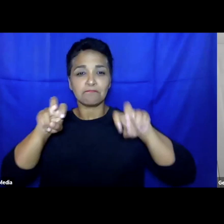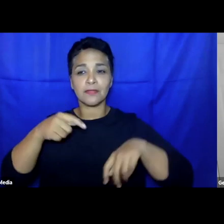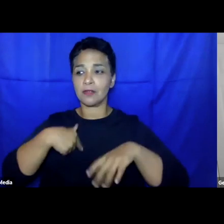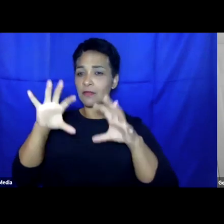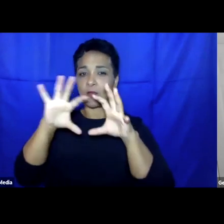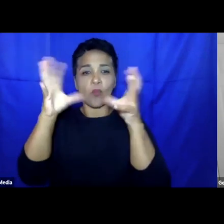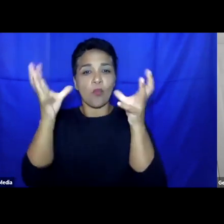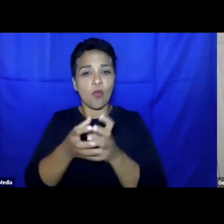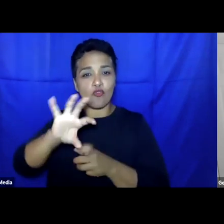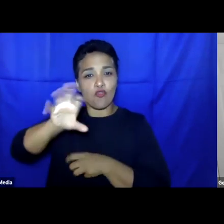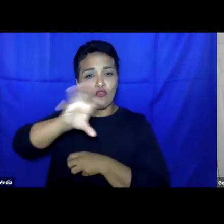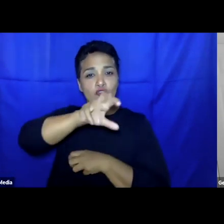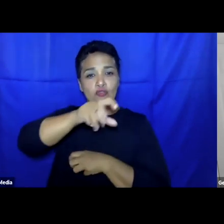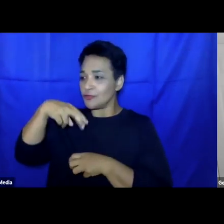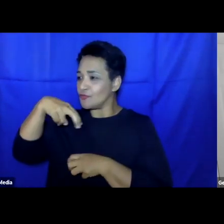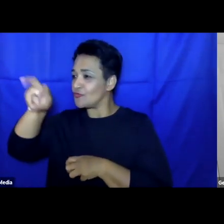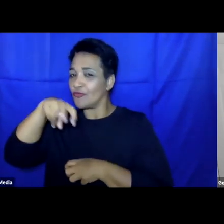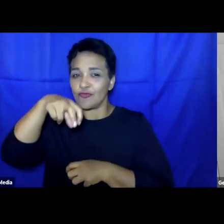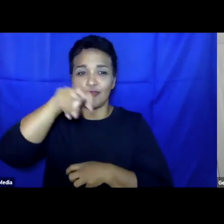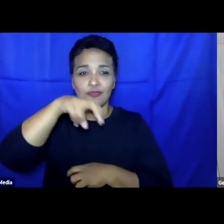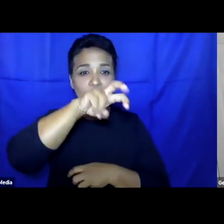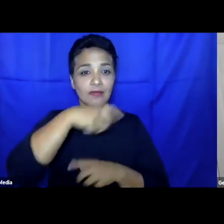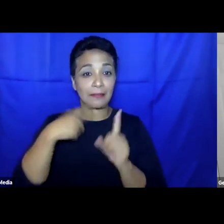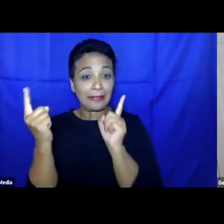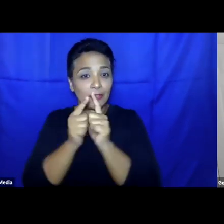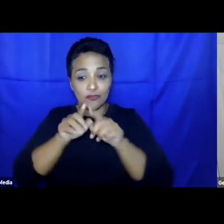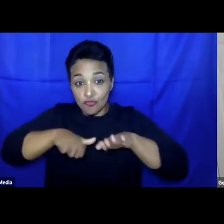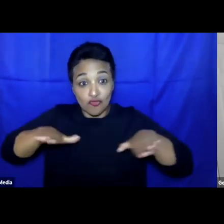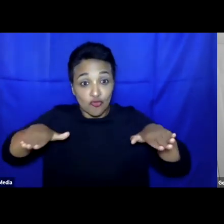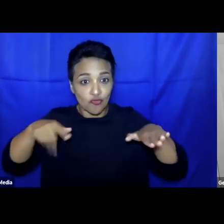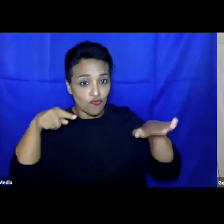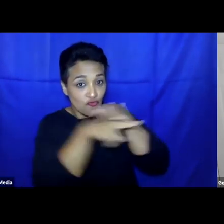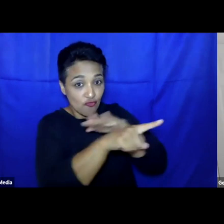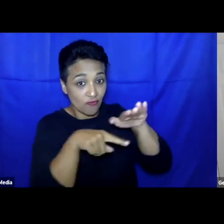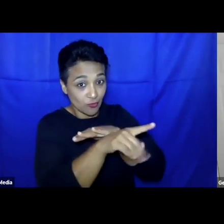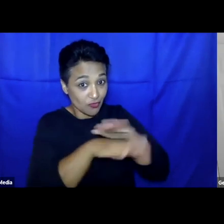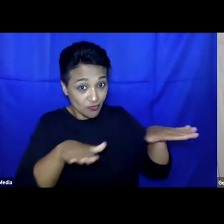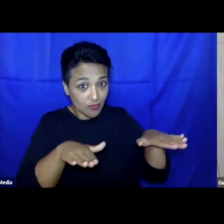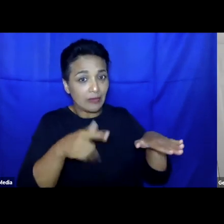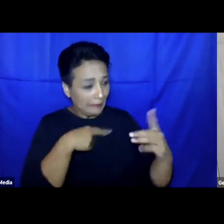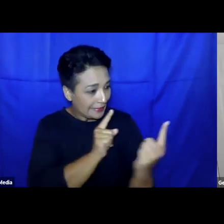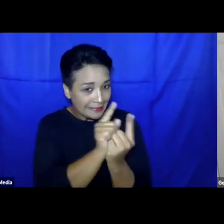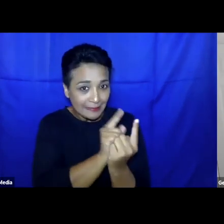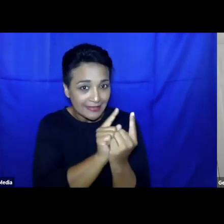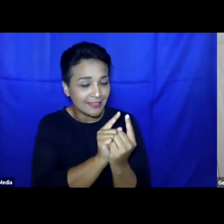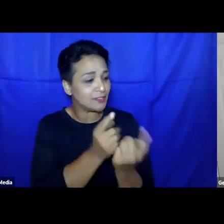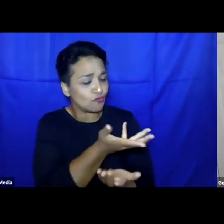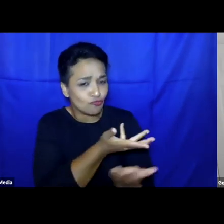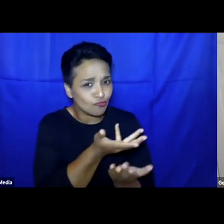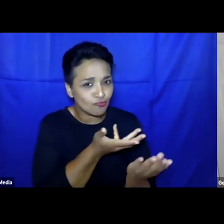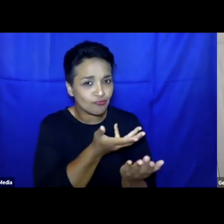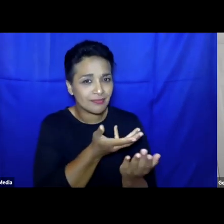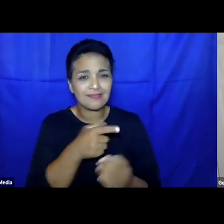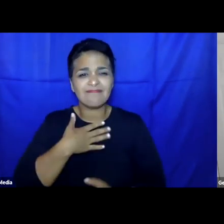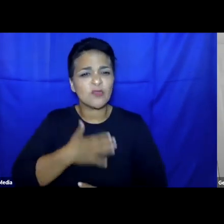with refugee children, the one thing that they always wanted was